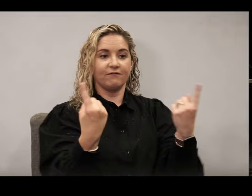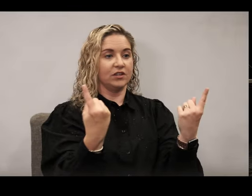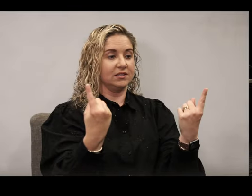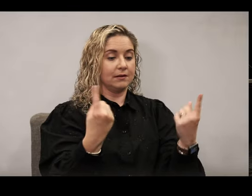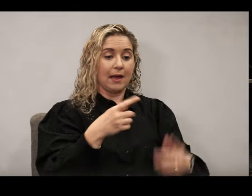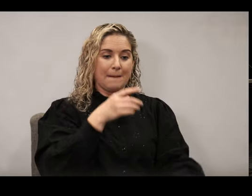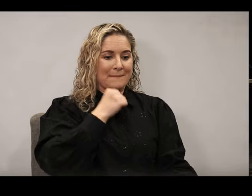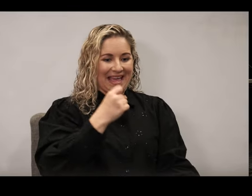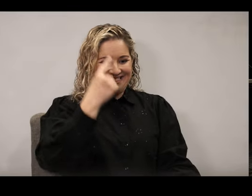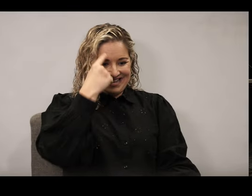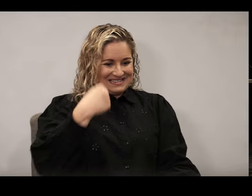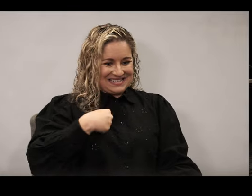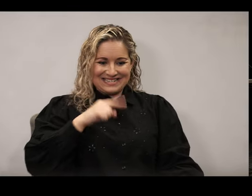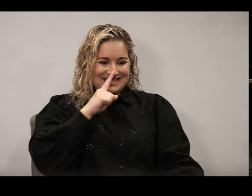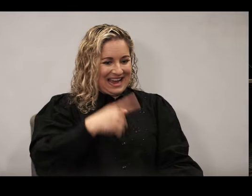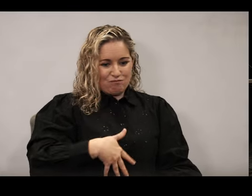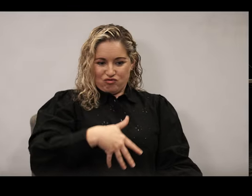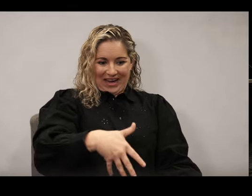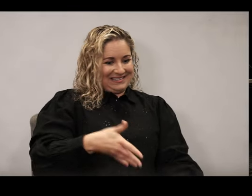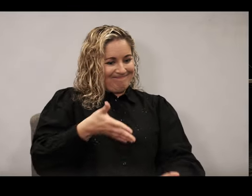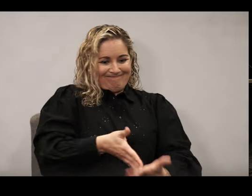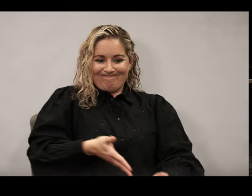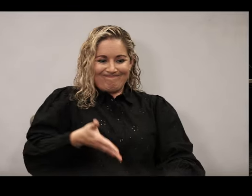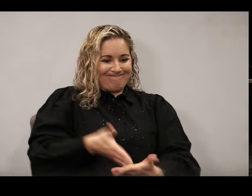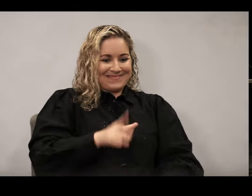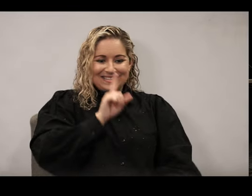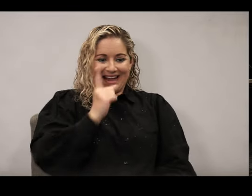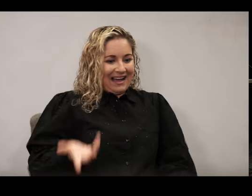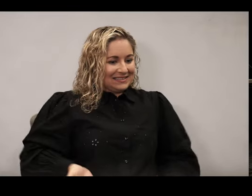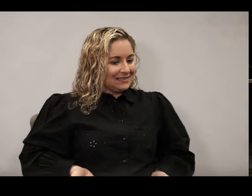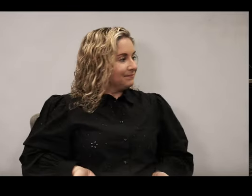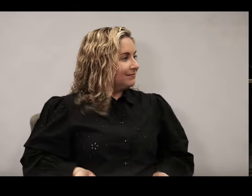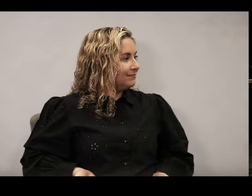child no matter how much I want to. Men and women are not equal in the